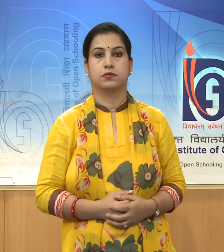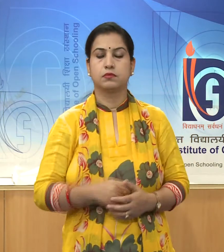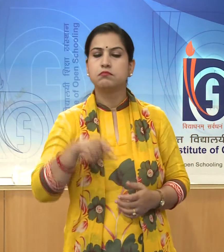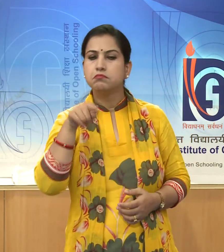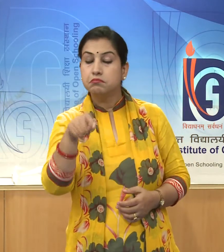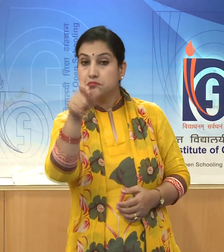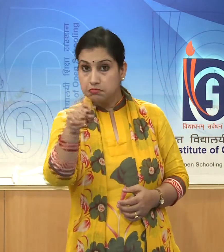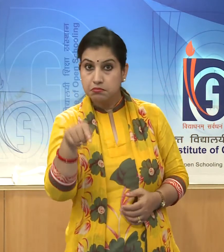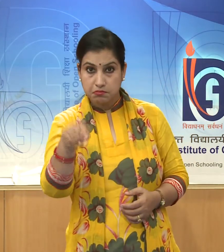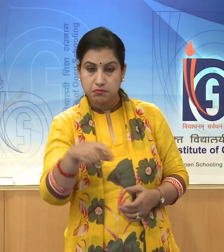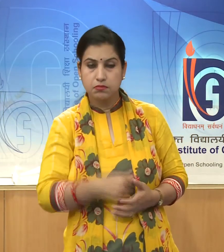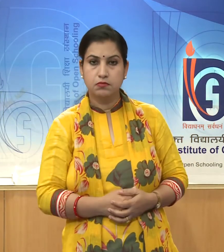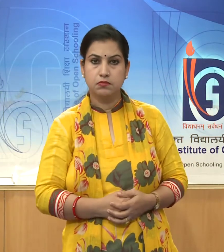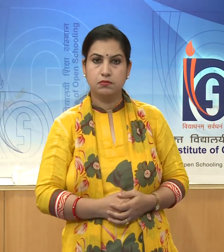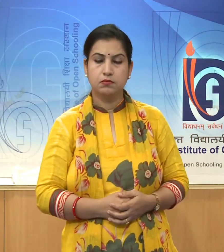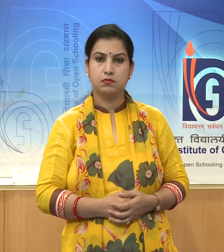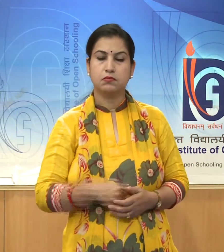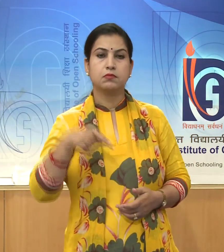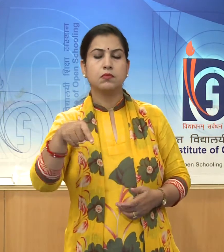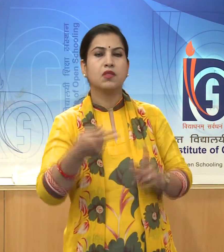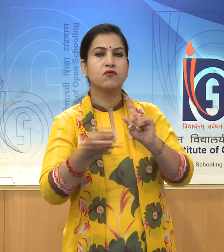Van Gogh was a Dutch painter.